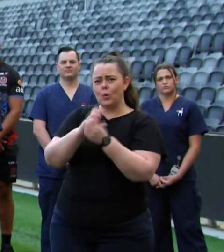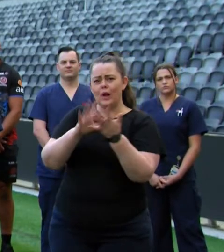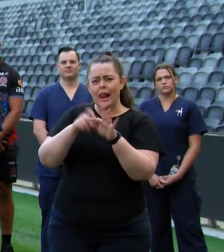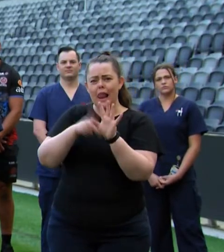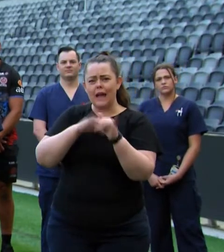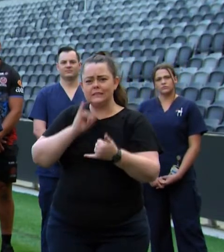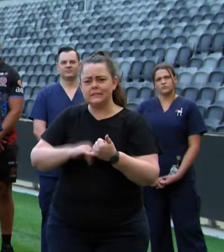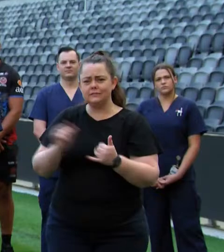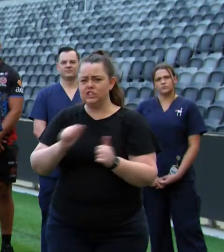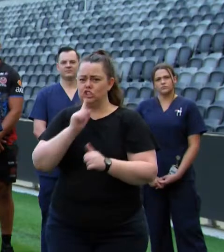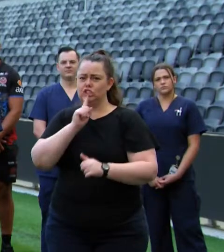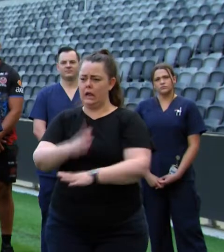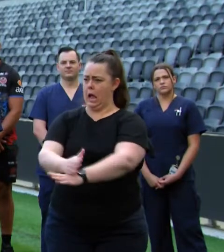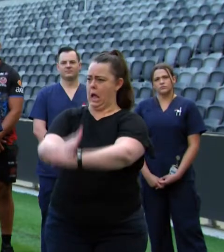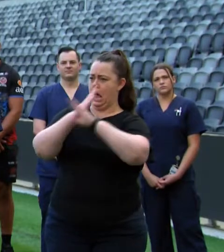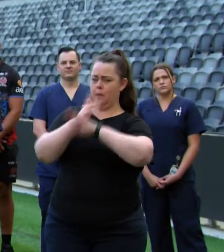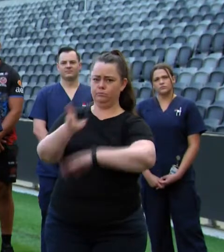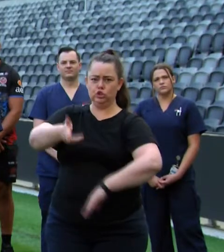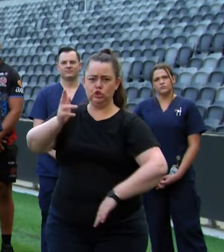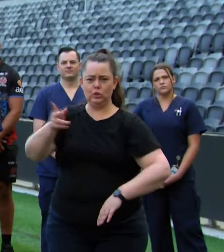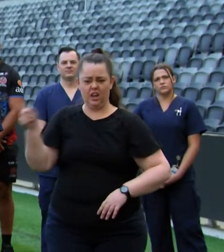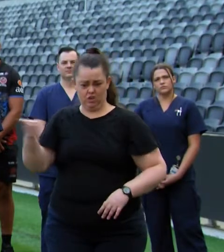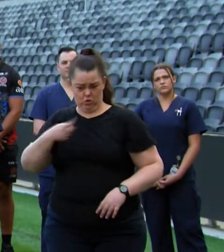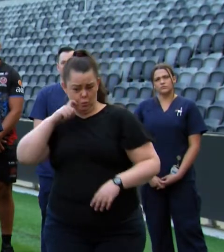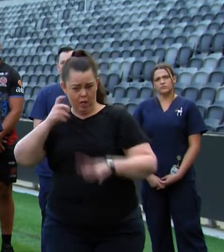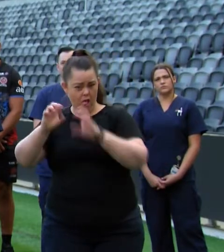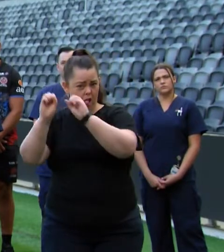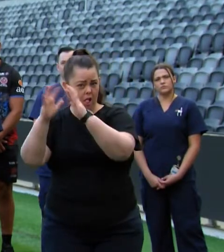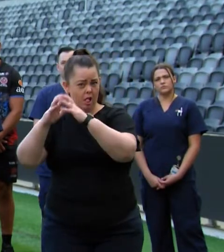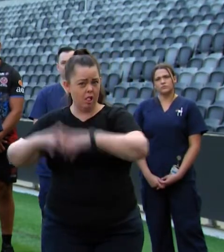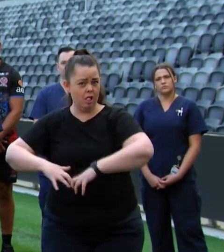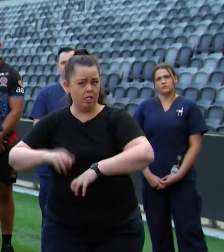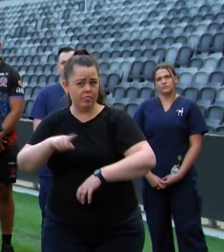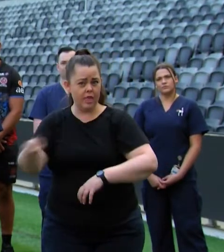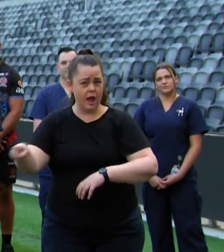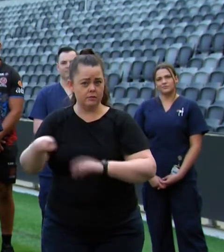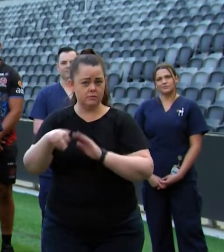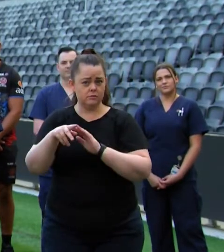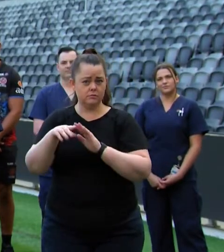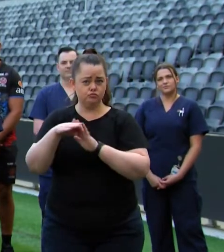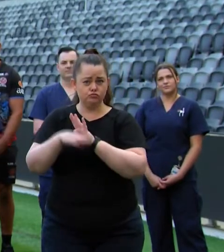door under your government. Well, I think you're conflating two issues.